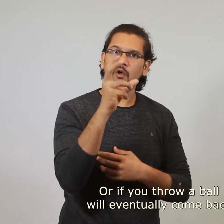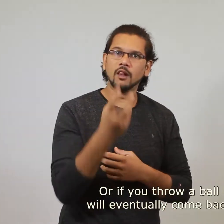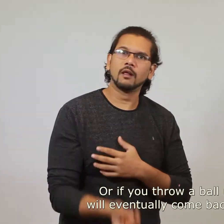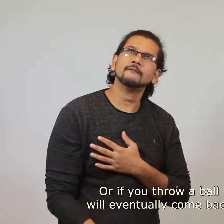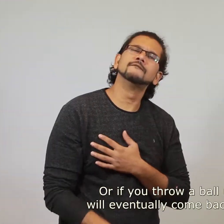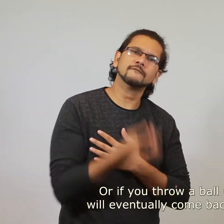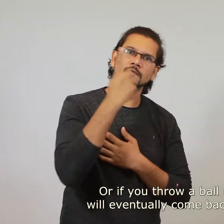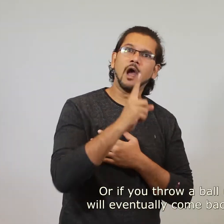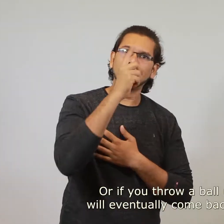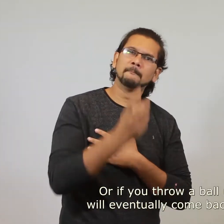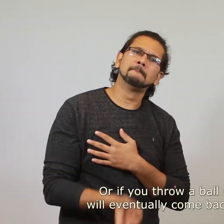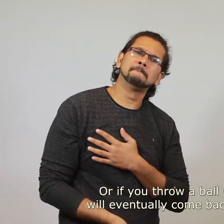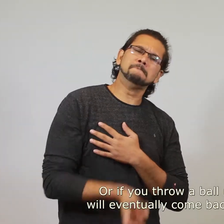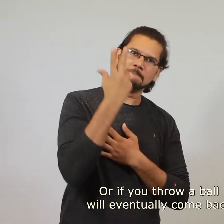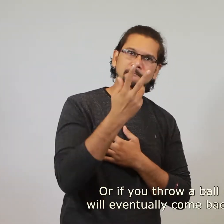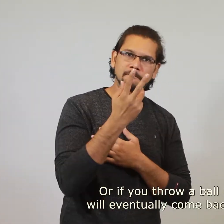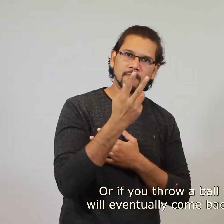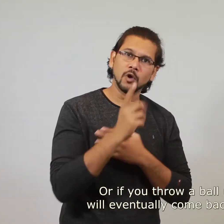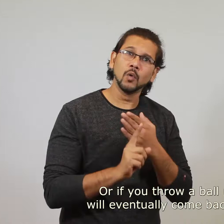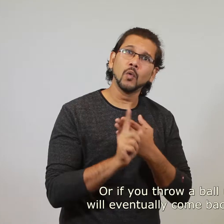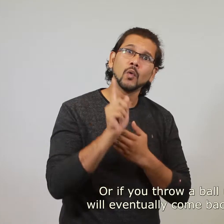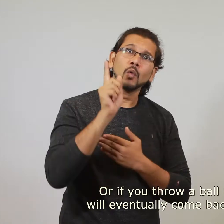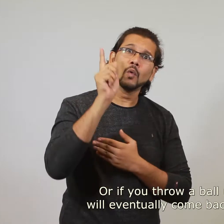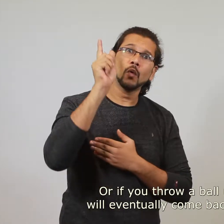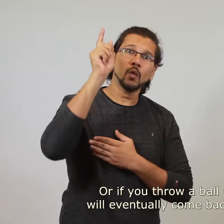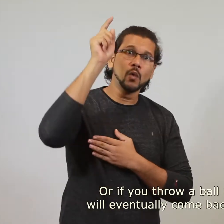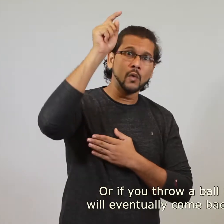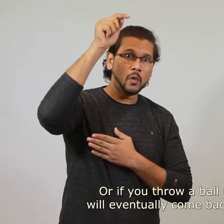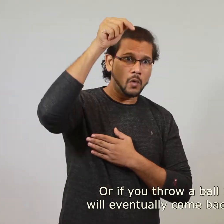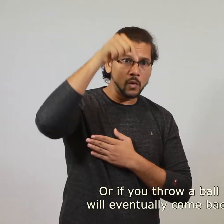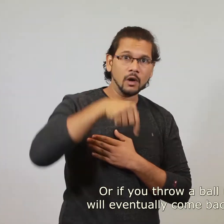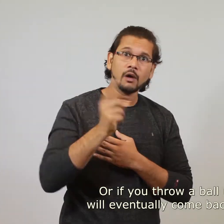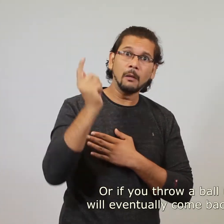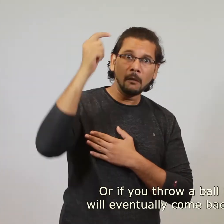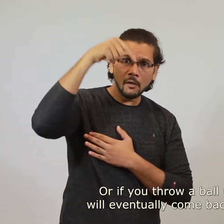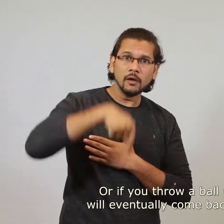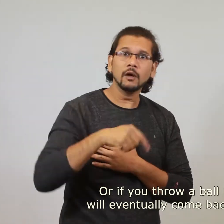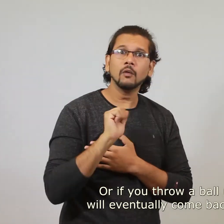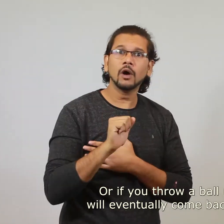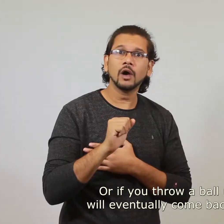Or if you throw a ball up, it will eventually come back down